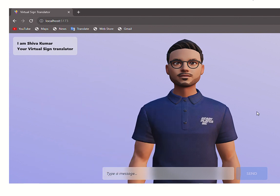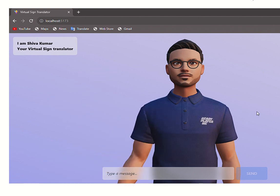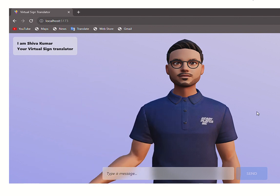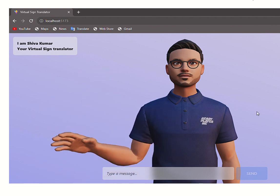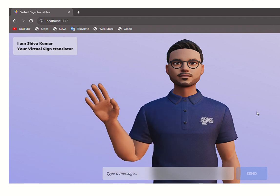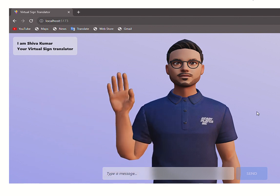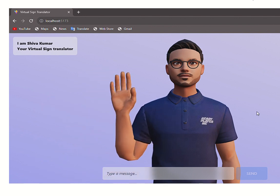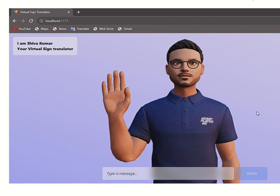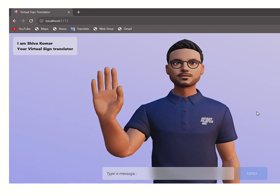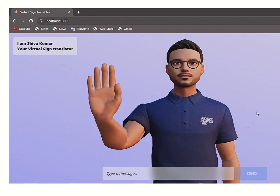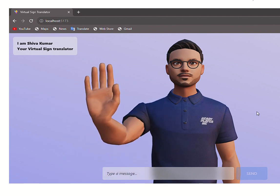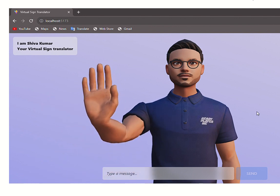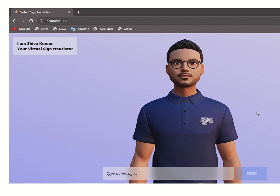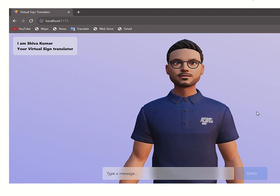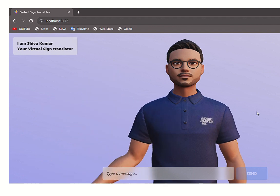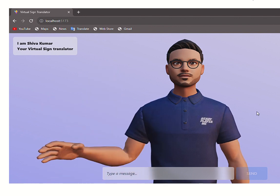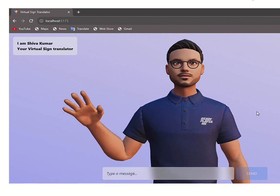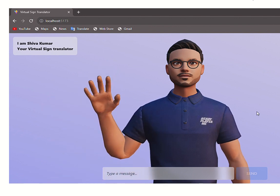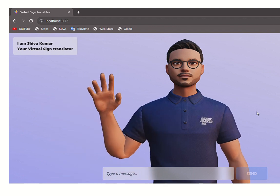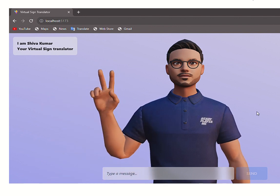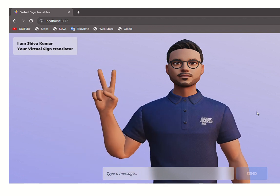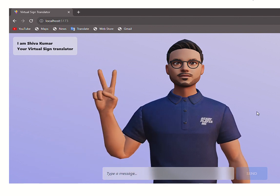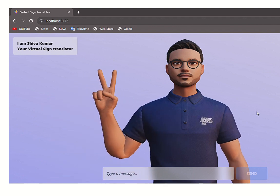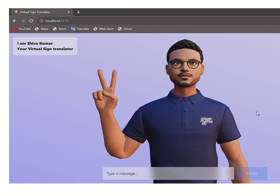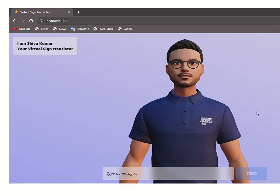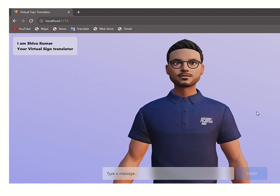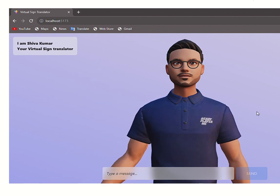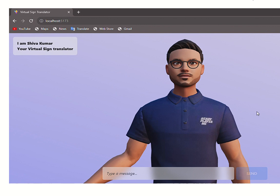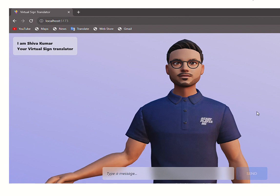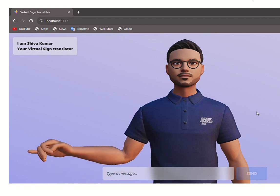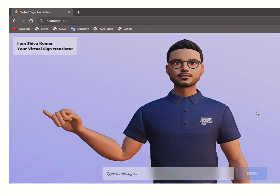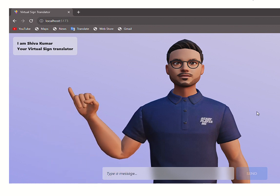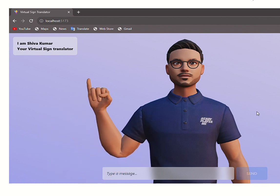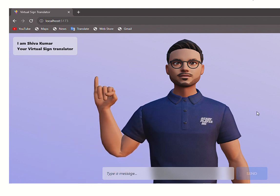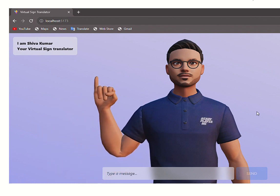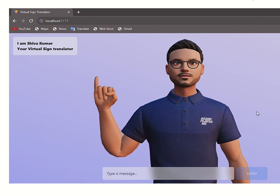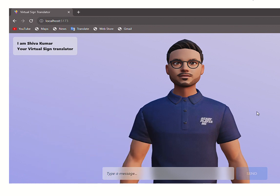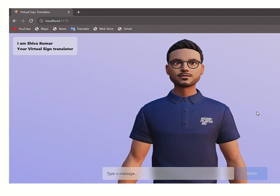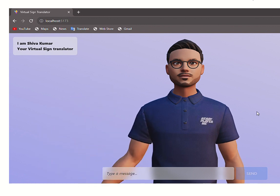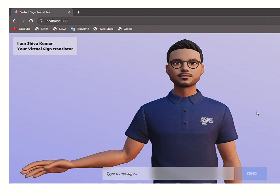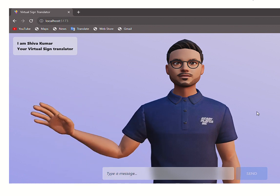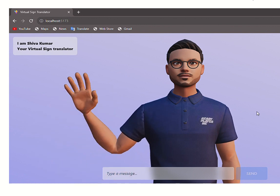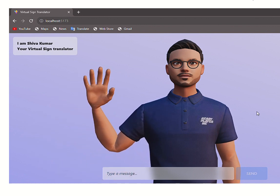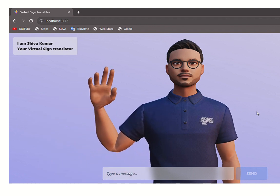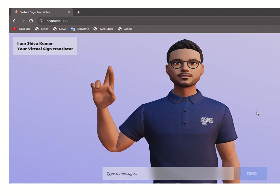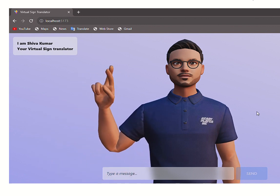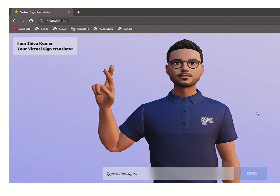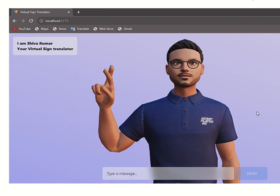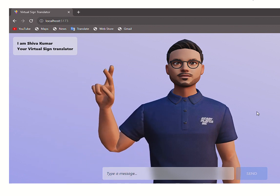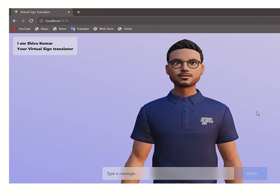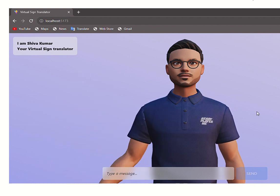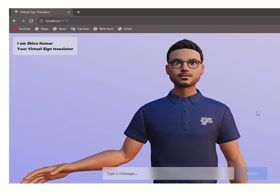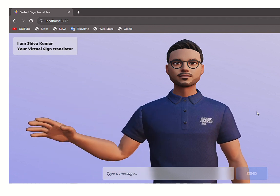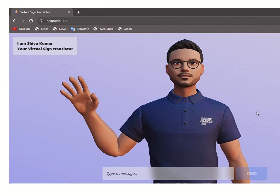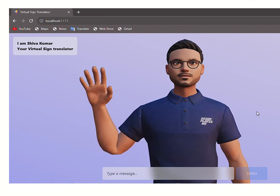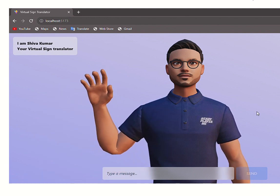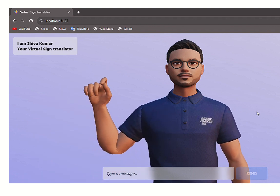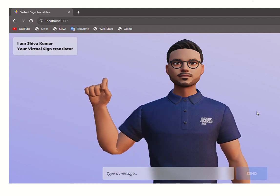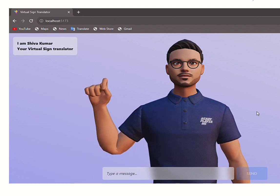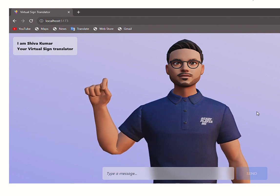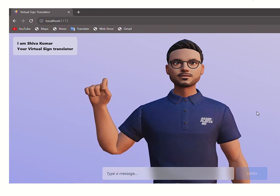As for now, we only given the text. We are going to develop for it has even for